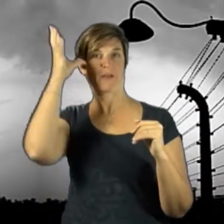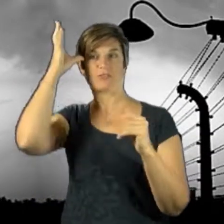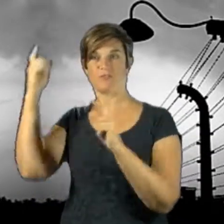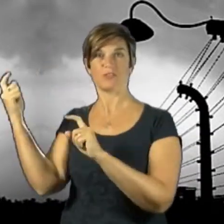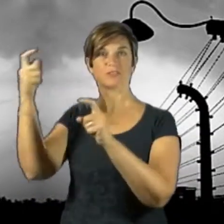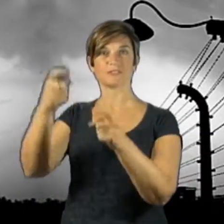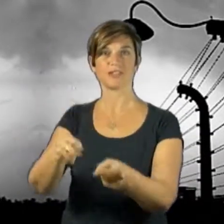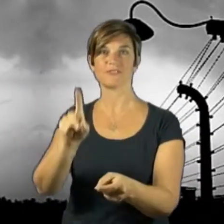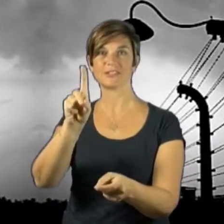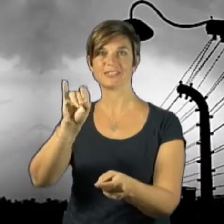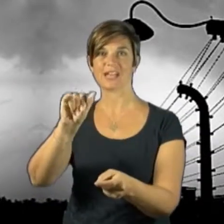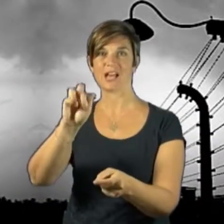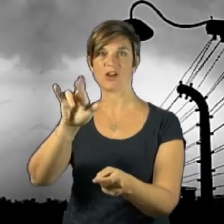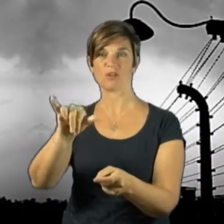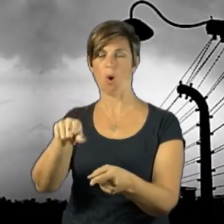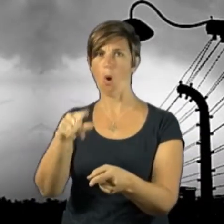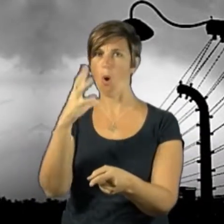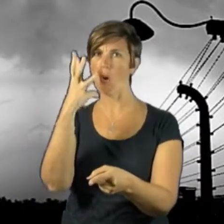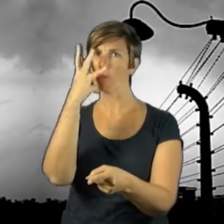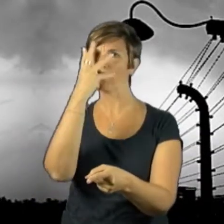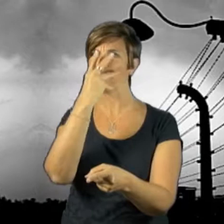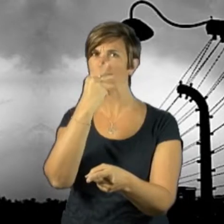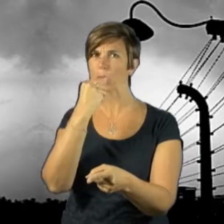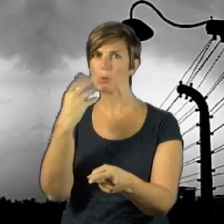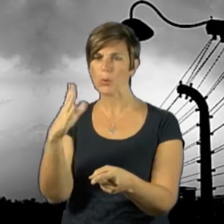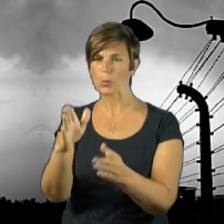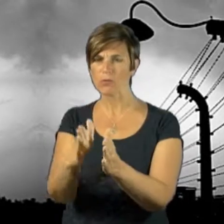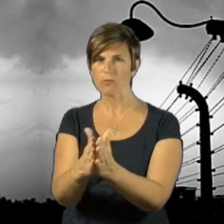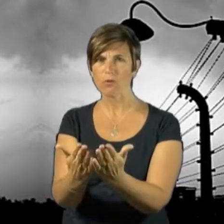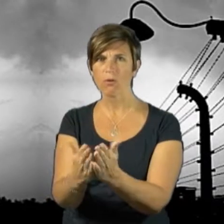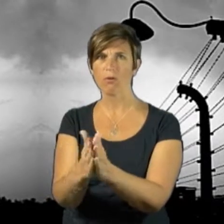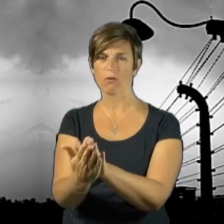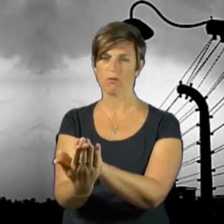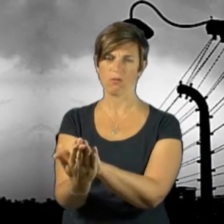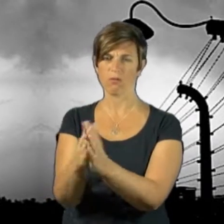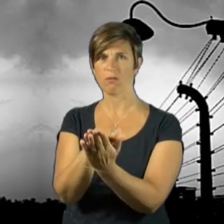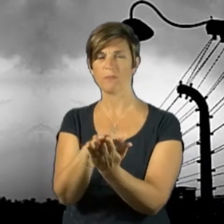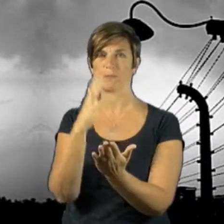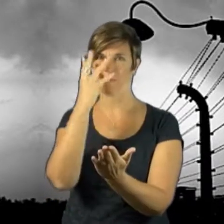and we saw that she had gotten a very beautiful diary from her parents.